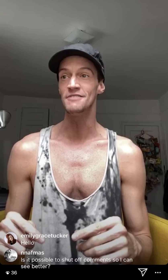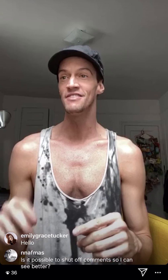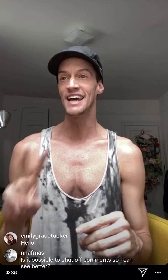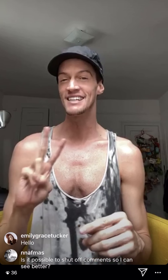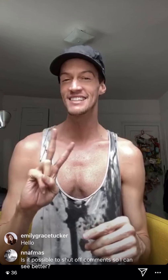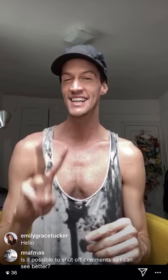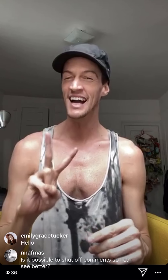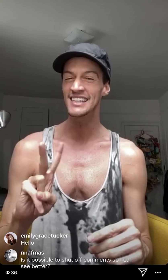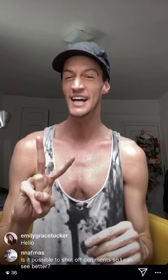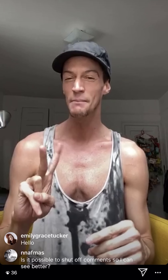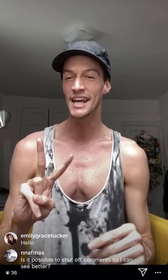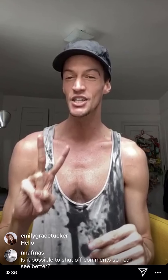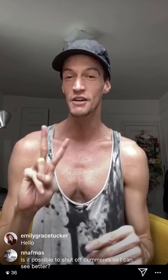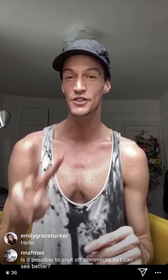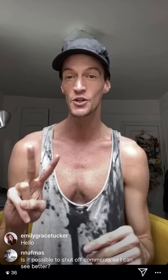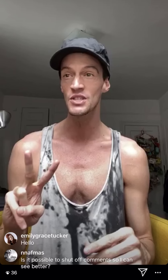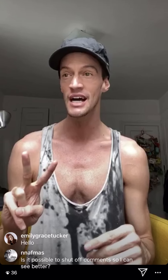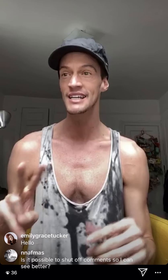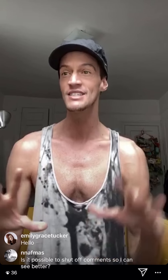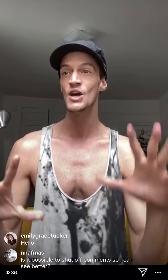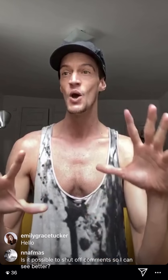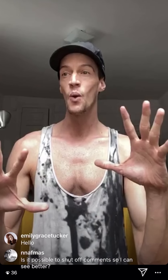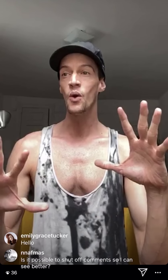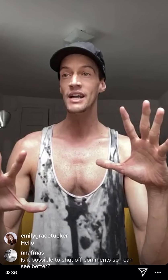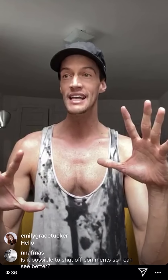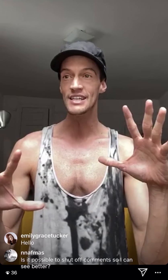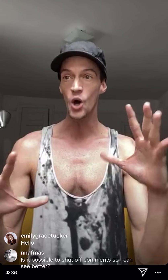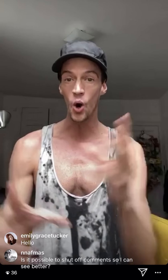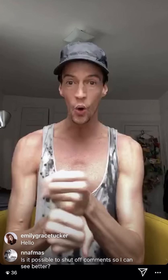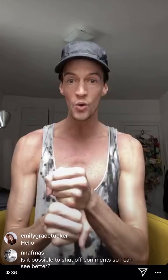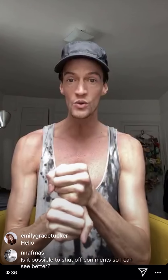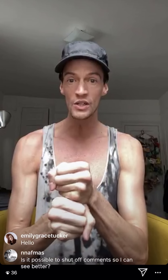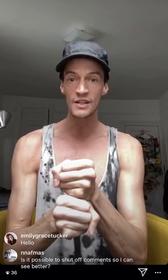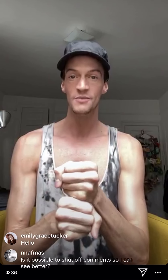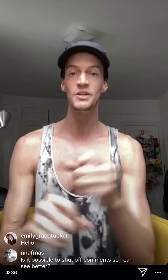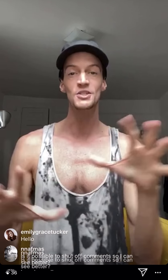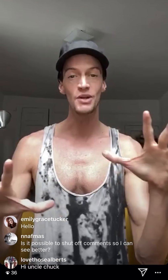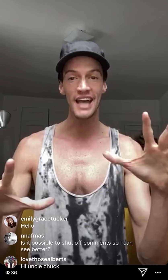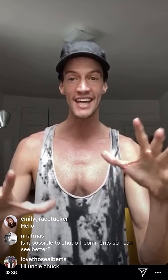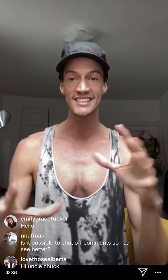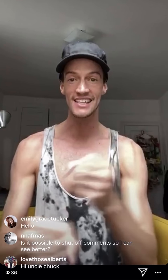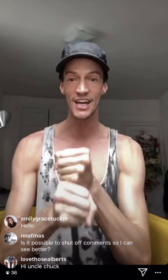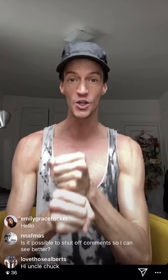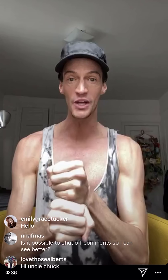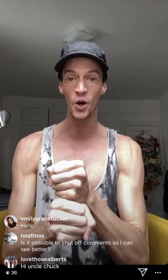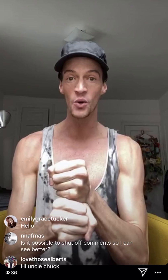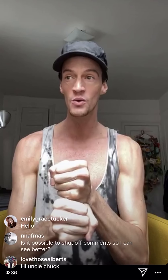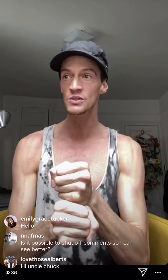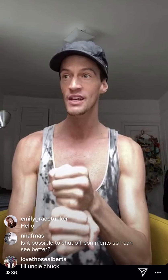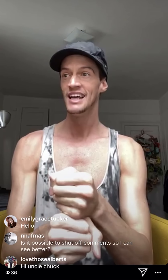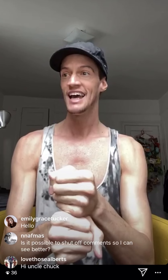it's the combination of two signs. One is hold. We just bring the hands together. We hold, and